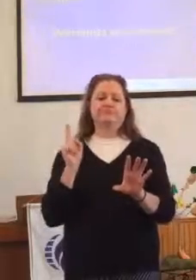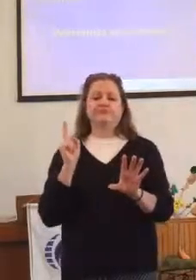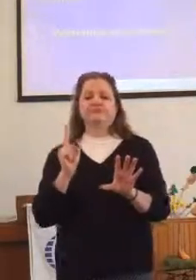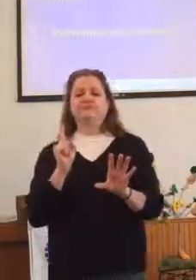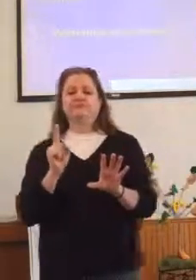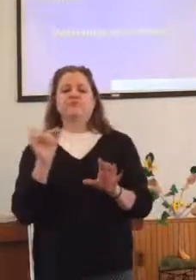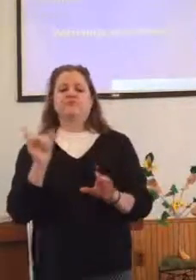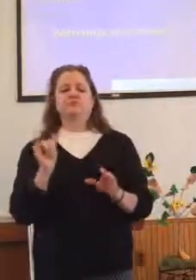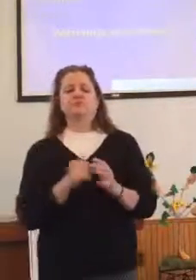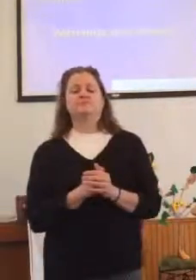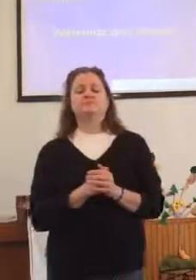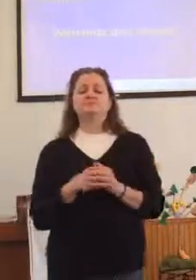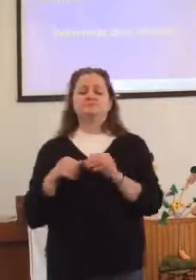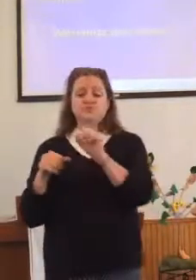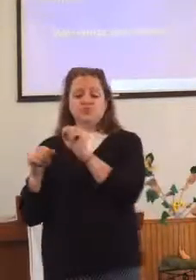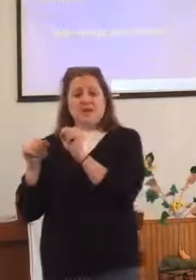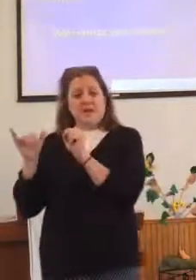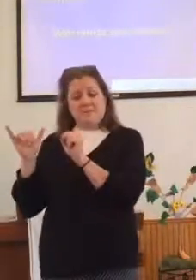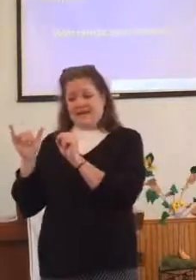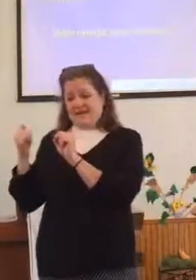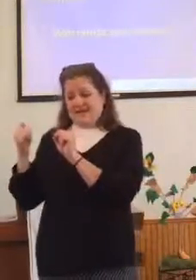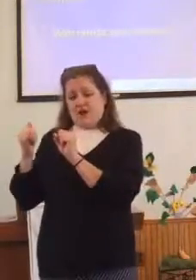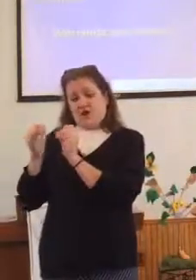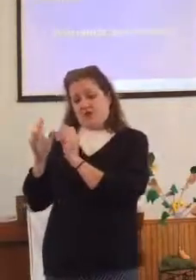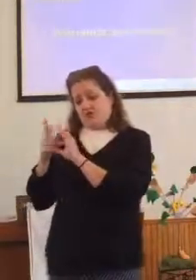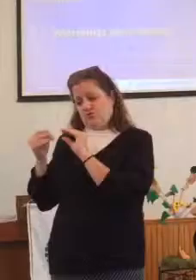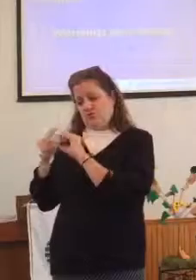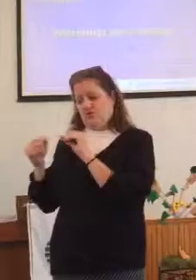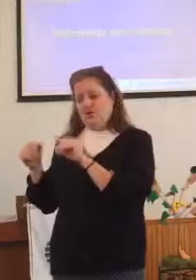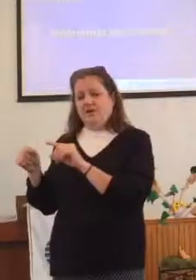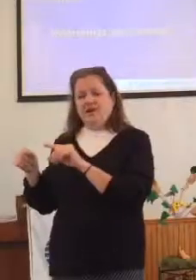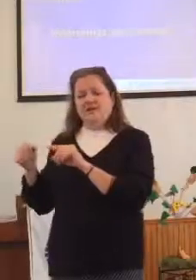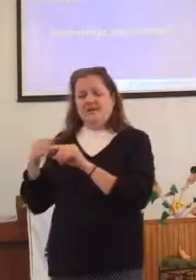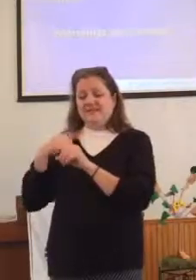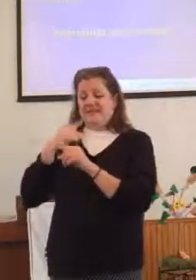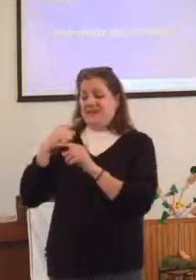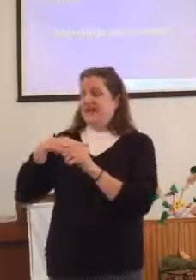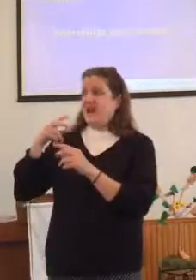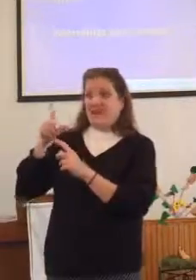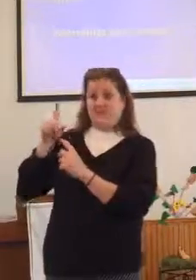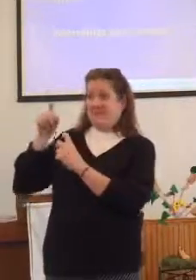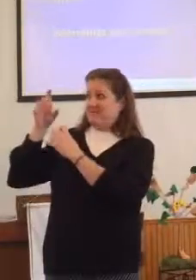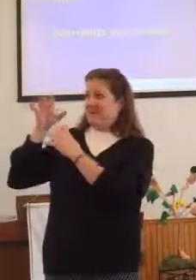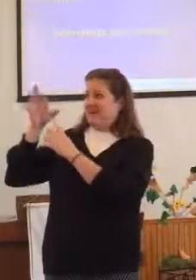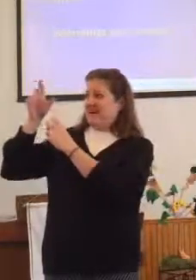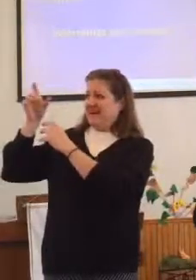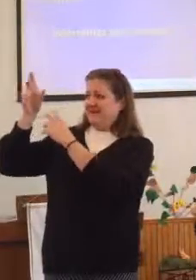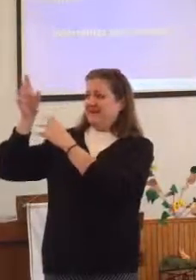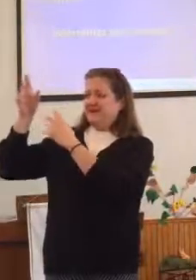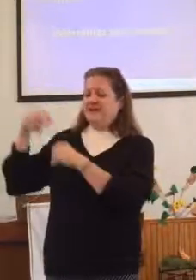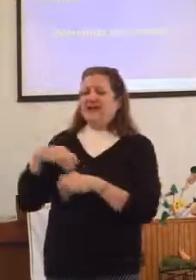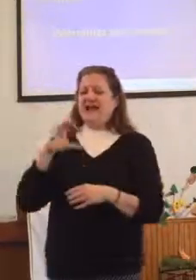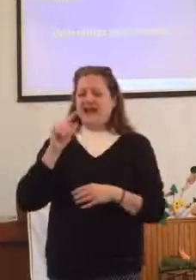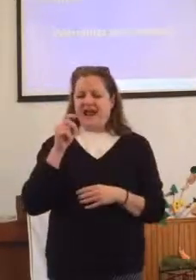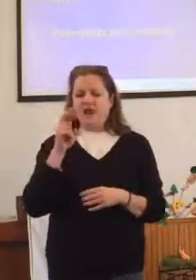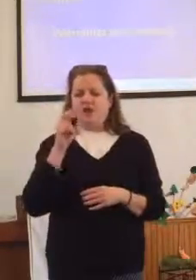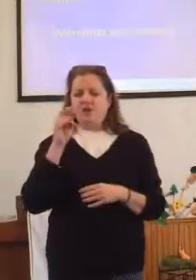Last week, Stripe and Yellow decided that following all of the caterpillars up the caterpillar pillar, say that 3